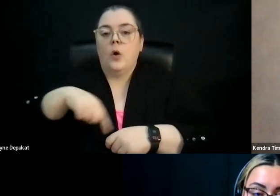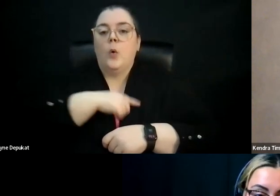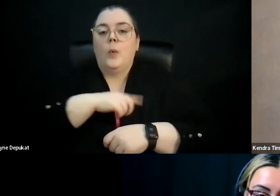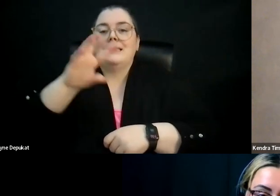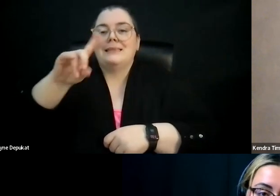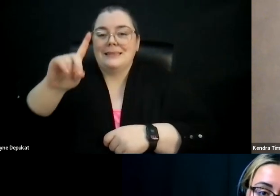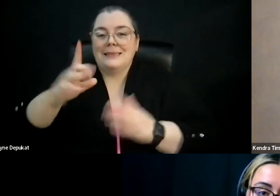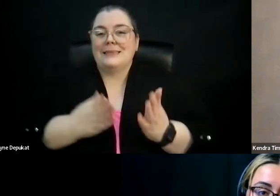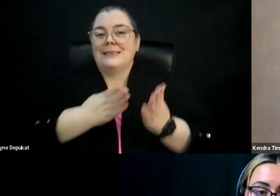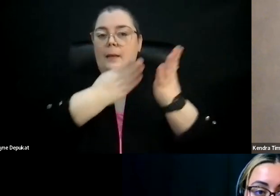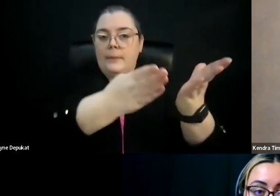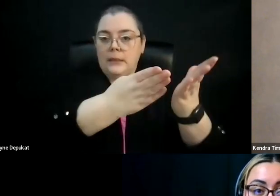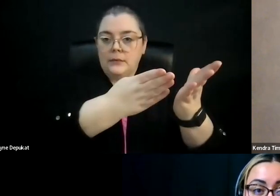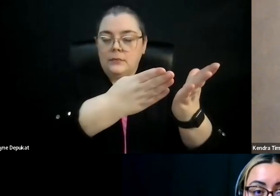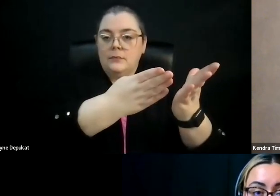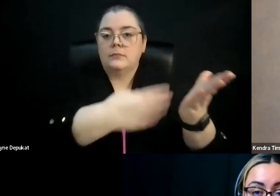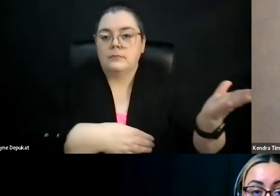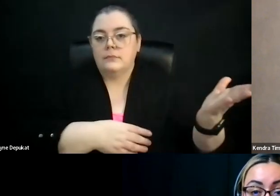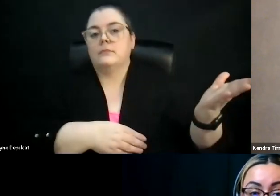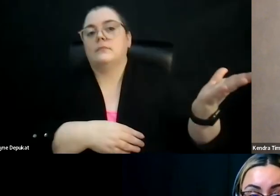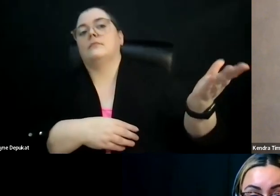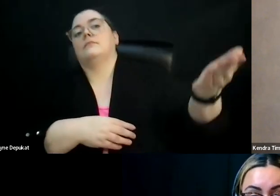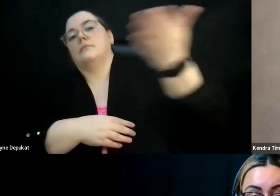yes. We did submit